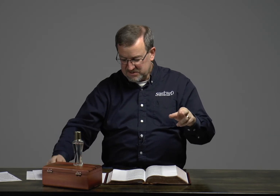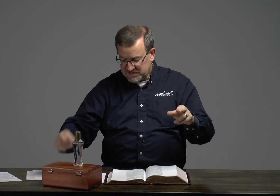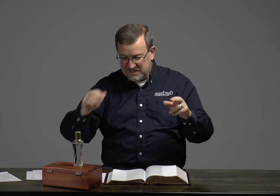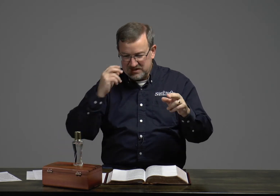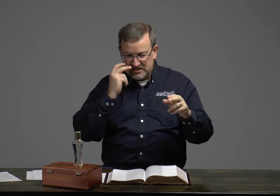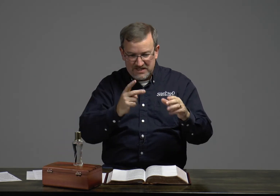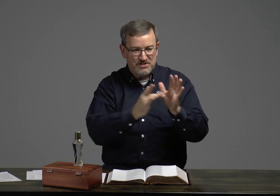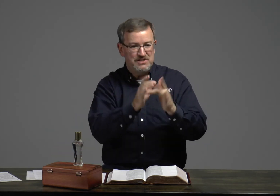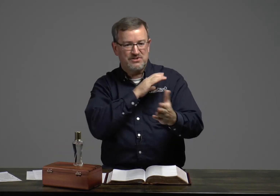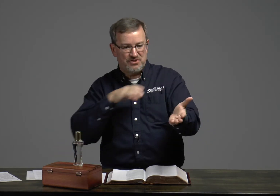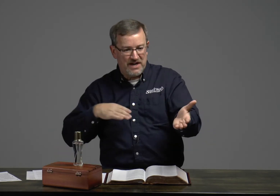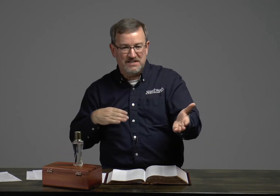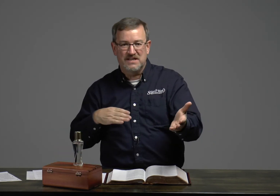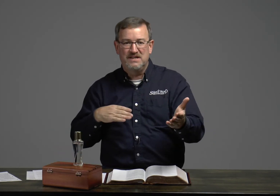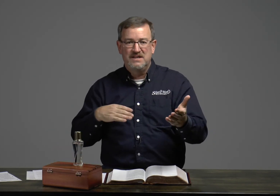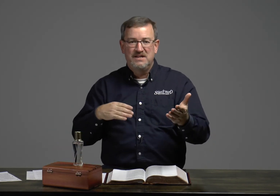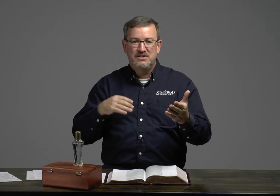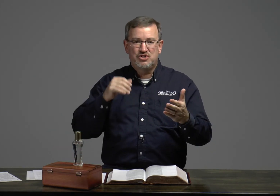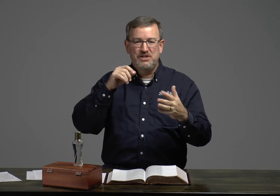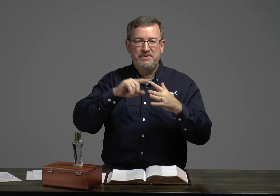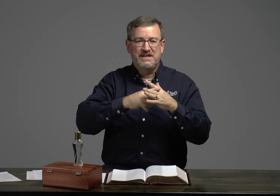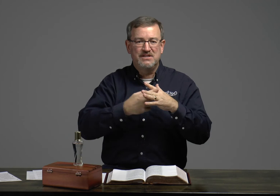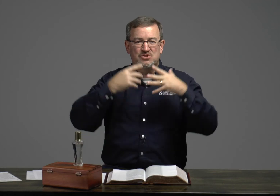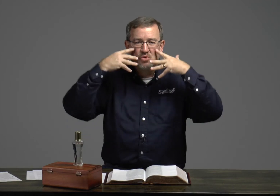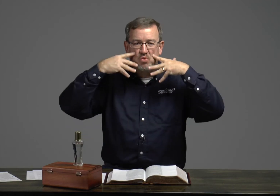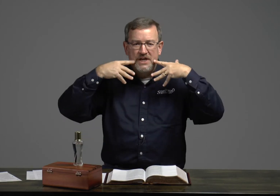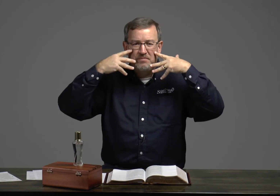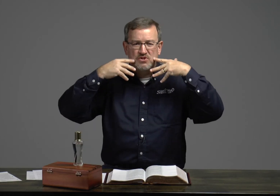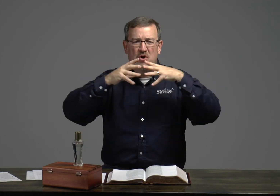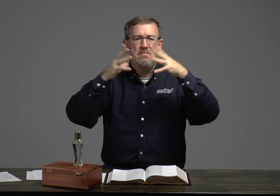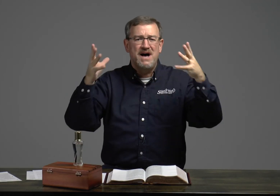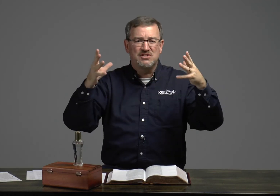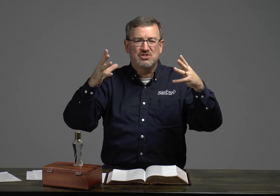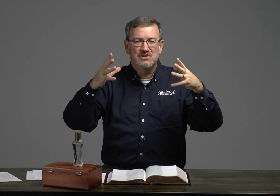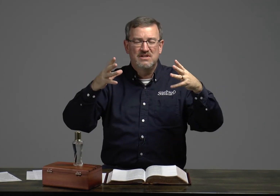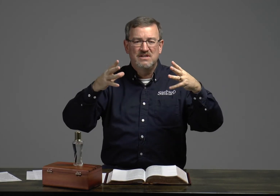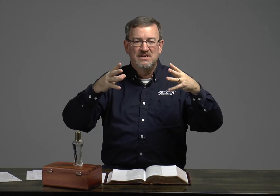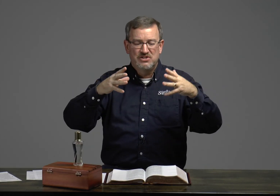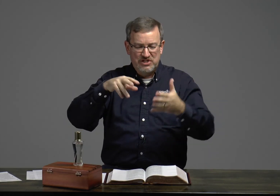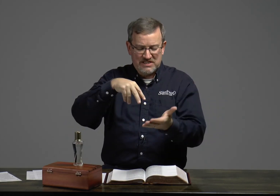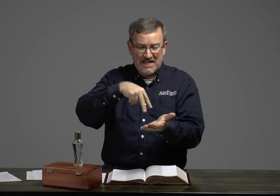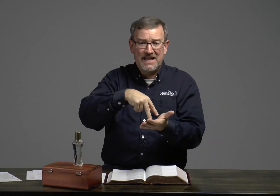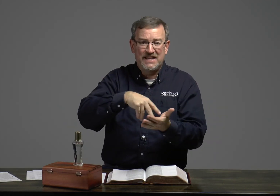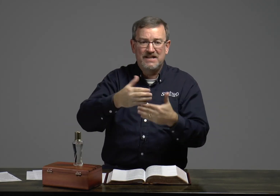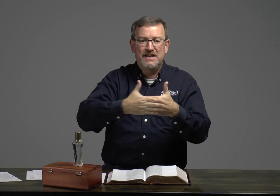She sees Jesus Christ, and she begins to weep so much. She's standing near